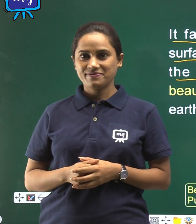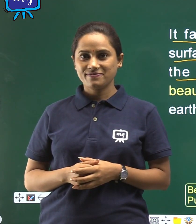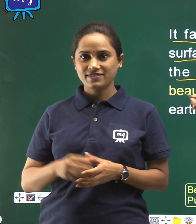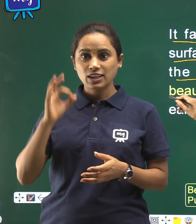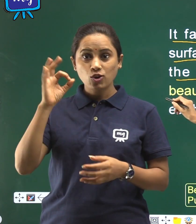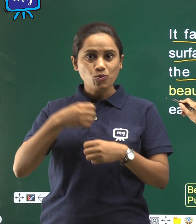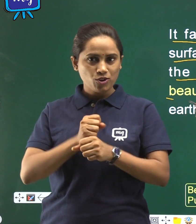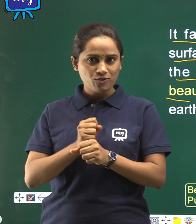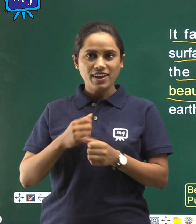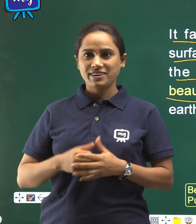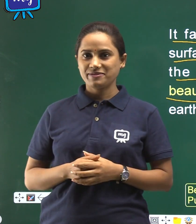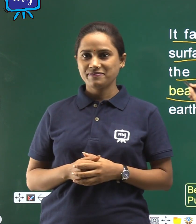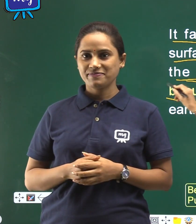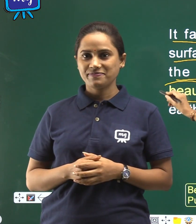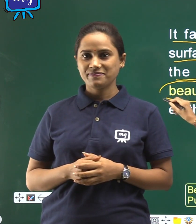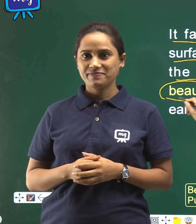to beautify